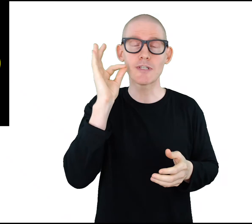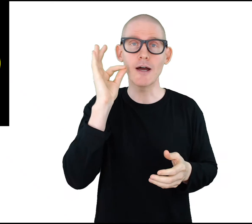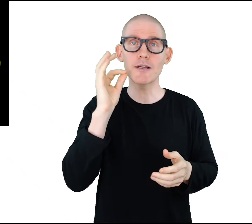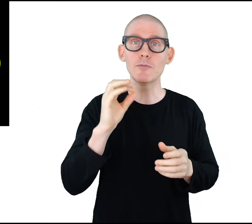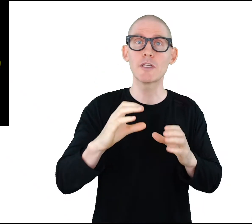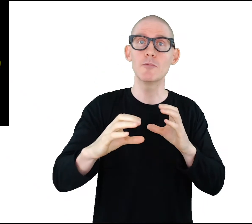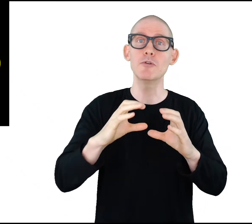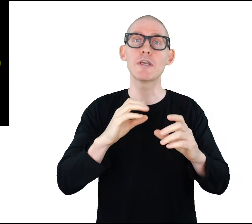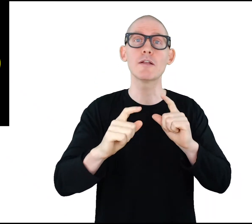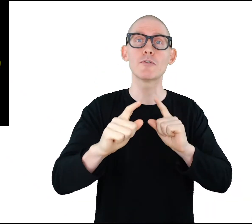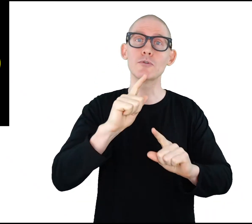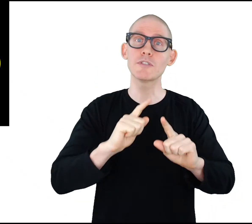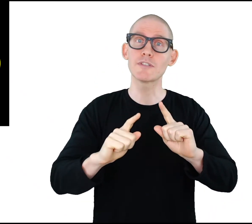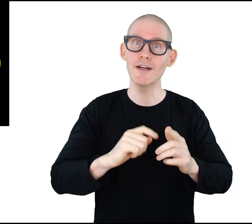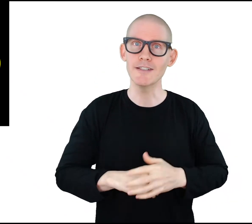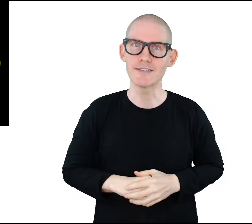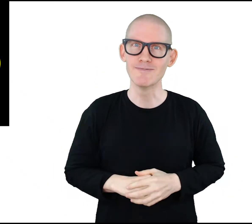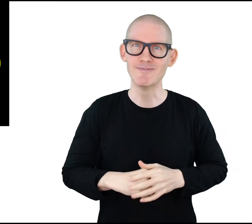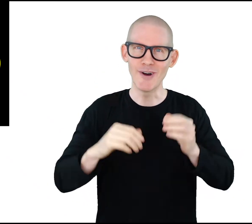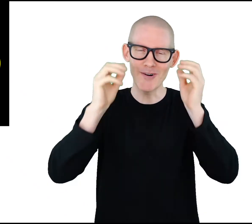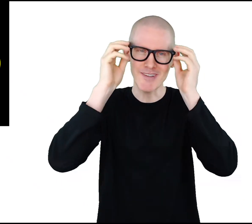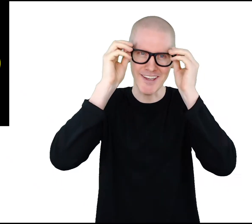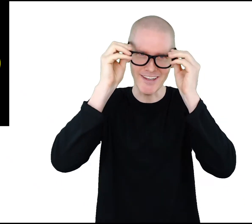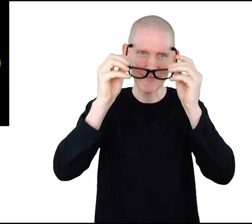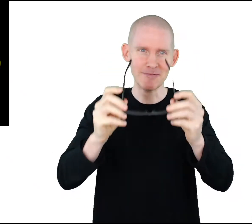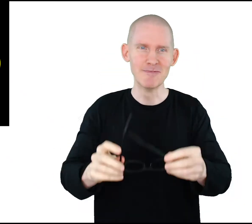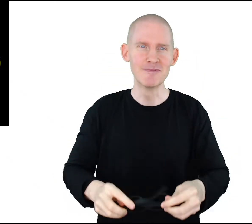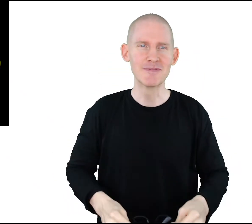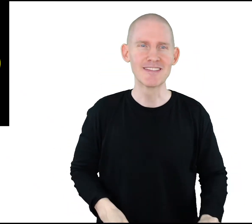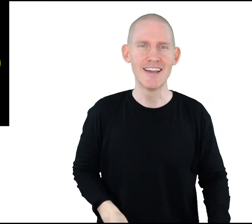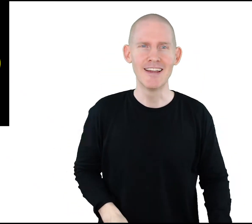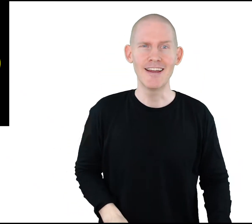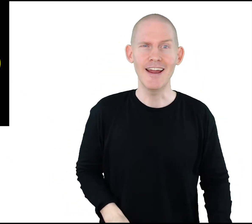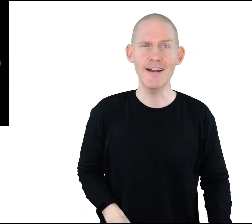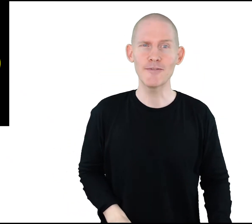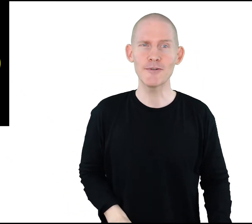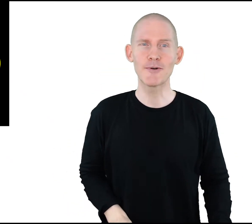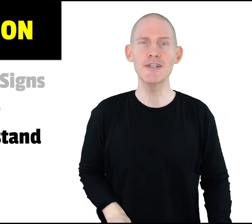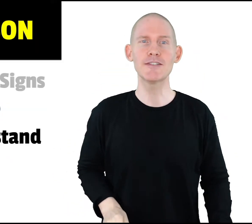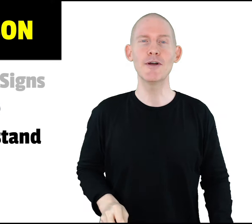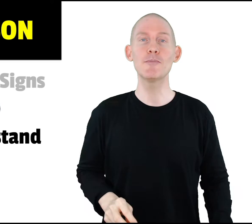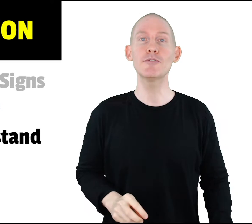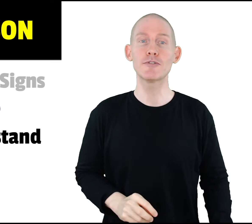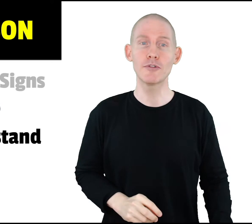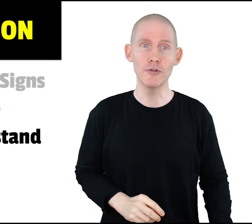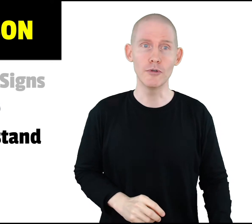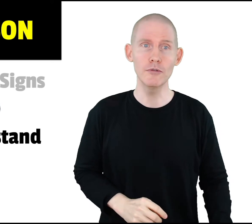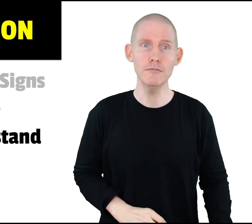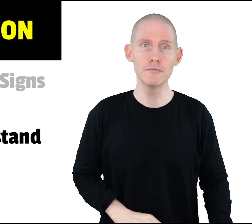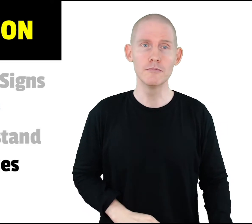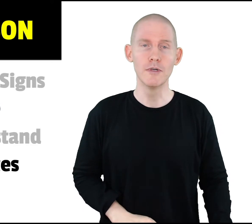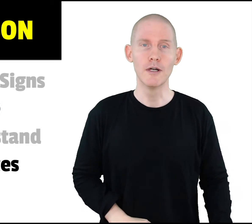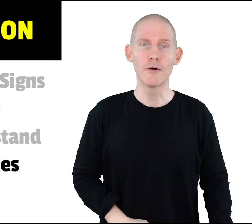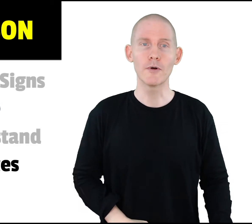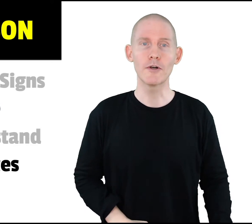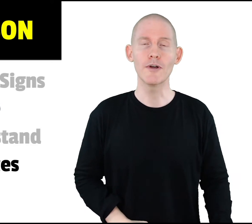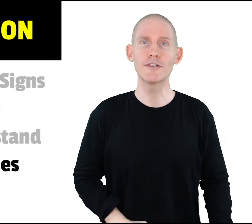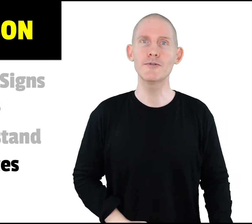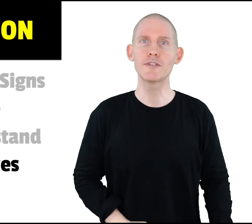talk and we communicate through signs. Okay. After quiz number 2, we're going to